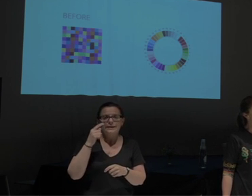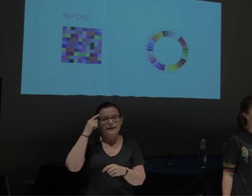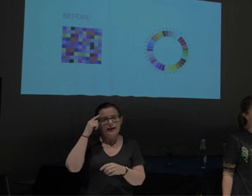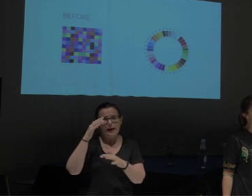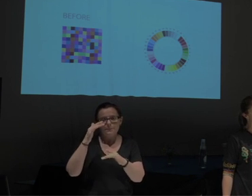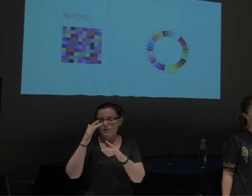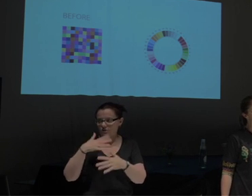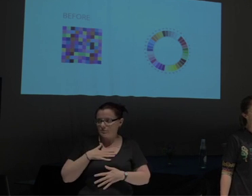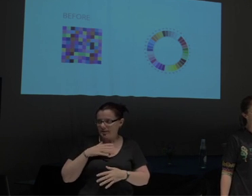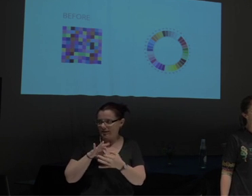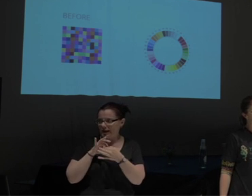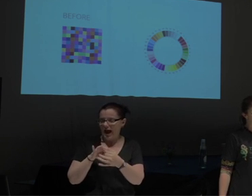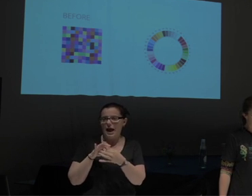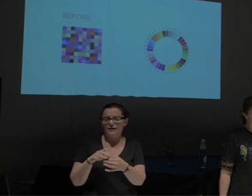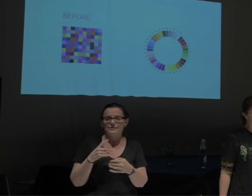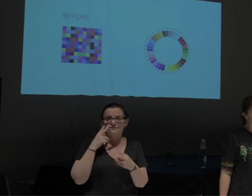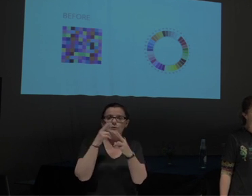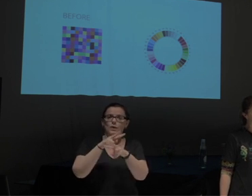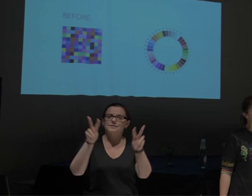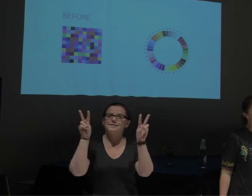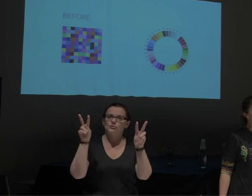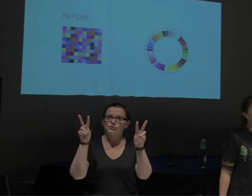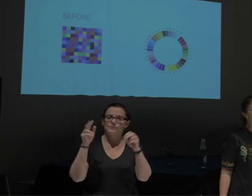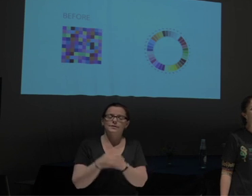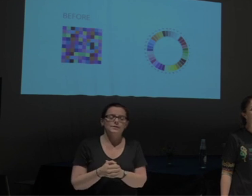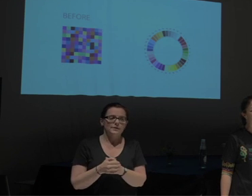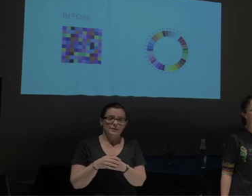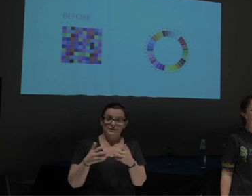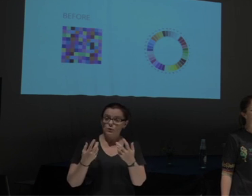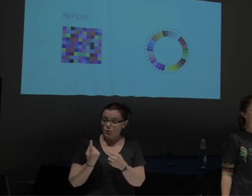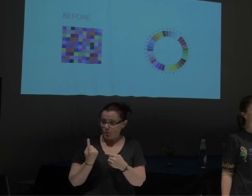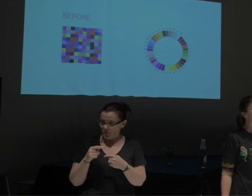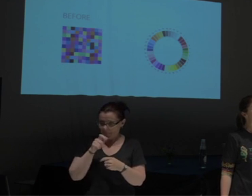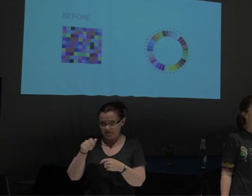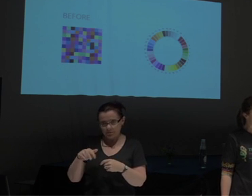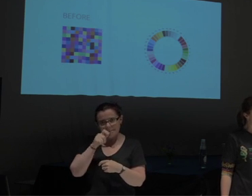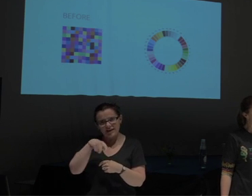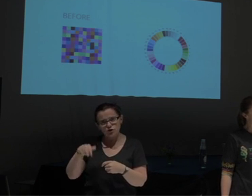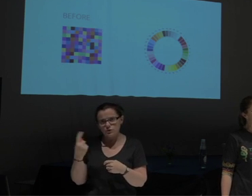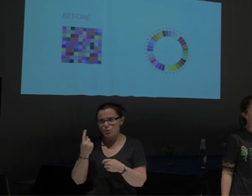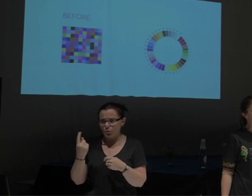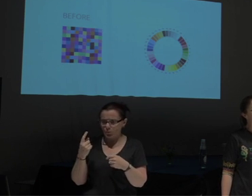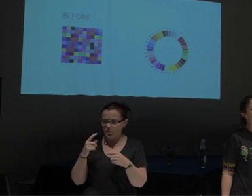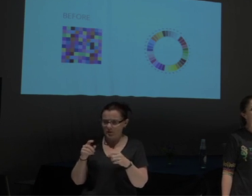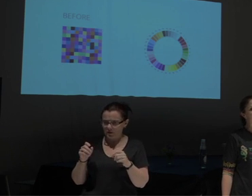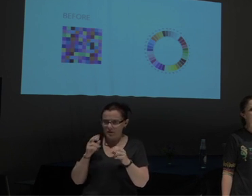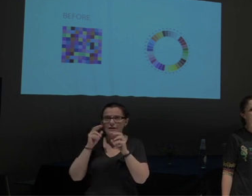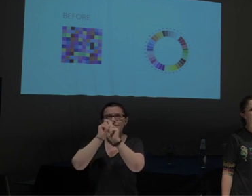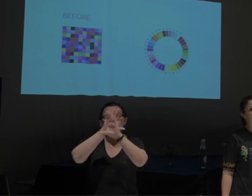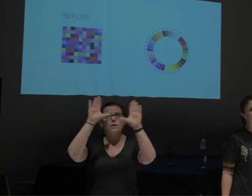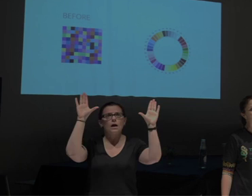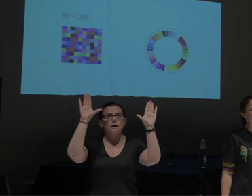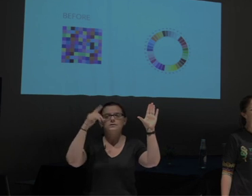and visualization, where he found that those patients who can visualize are most able to benefit from